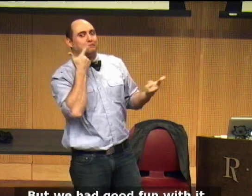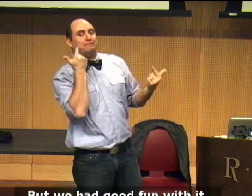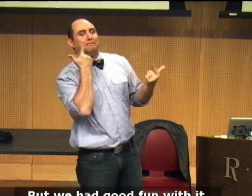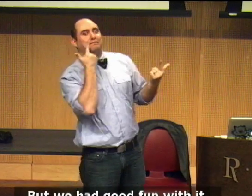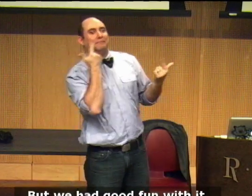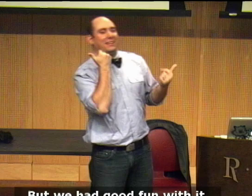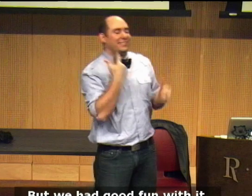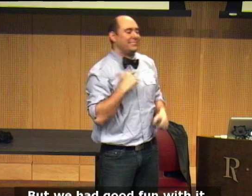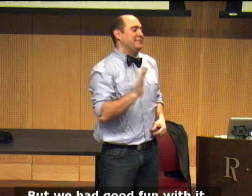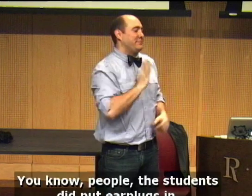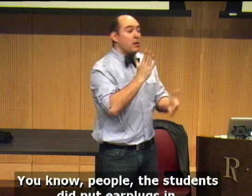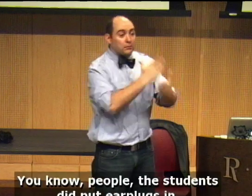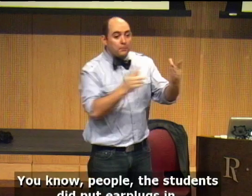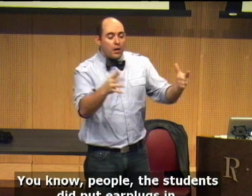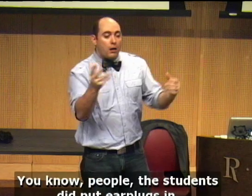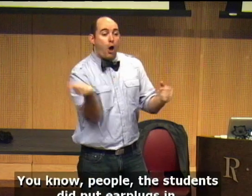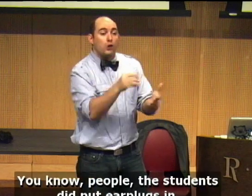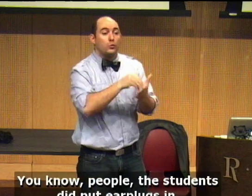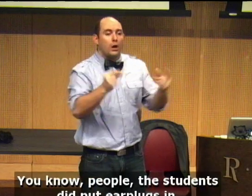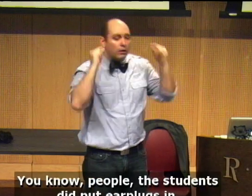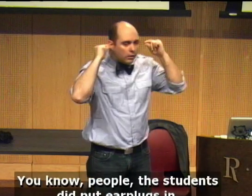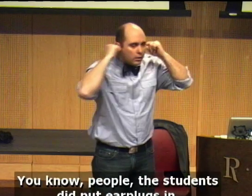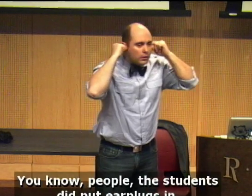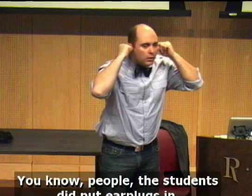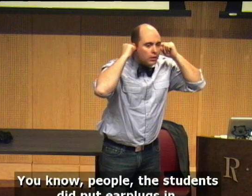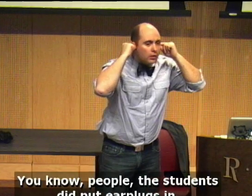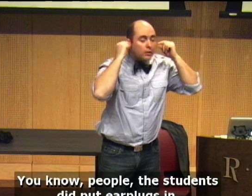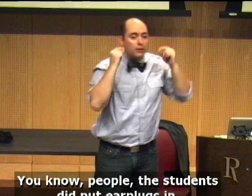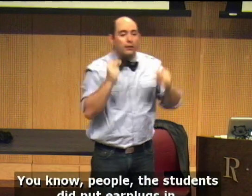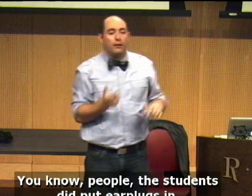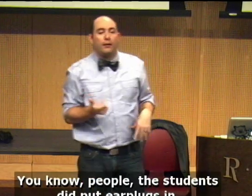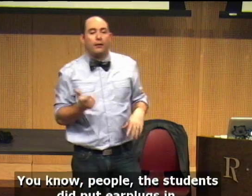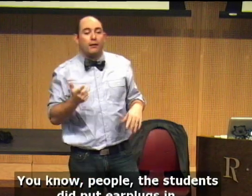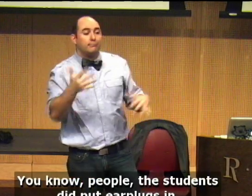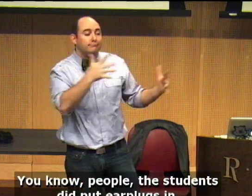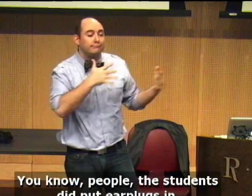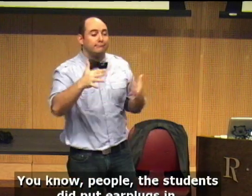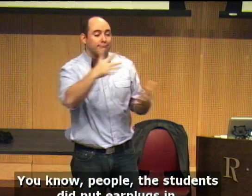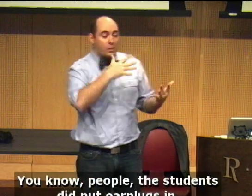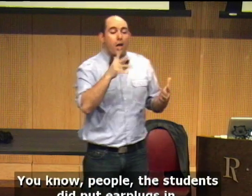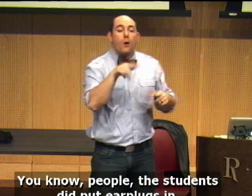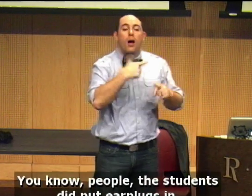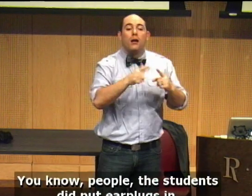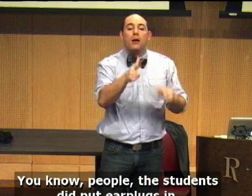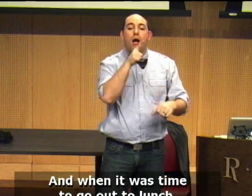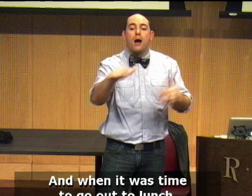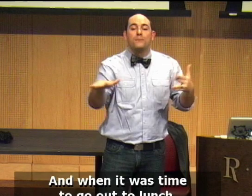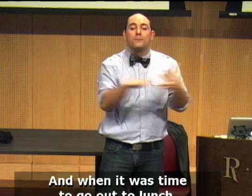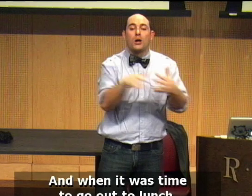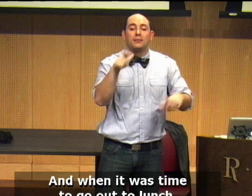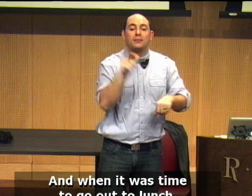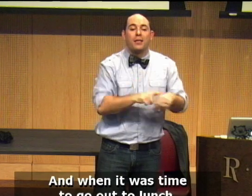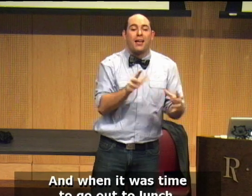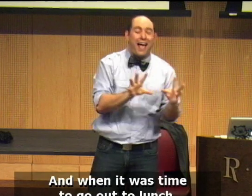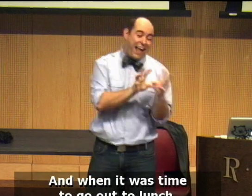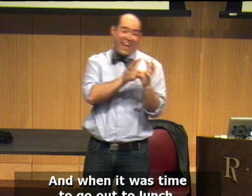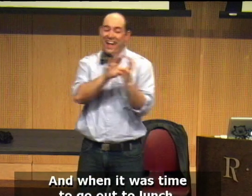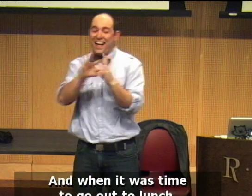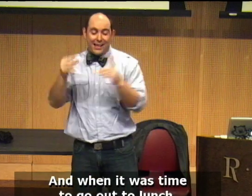had good fun with it. You know, the students did put earplugs in. And when it was